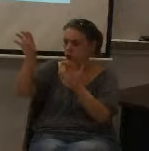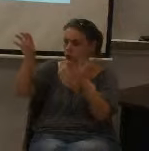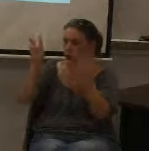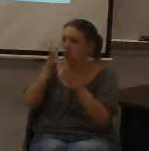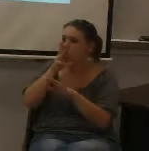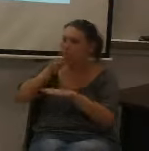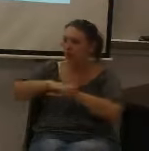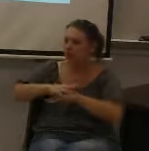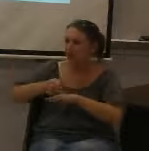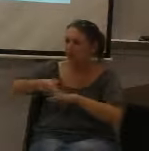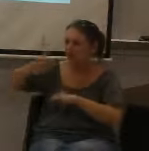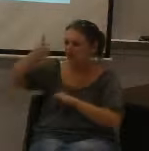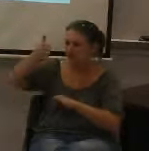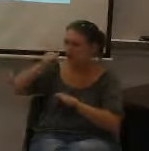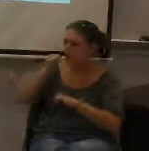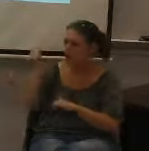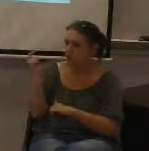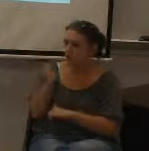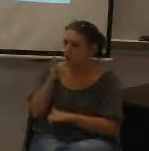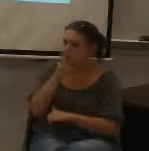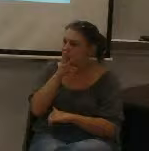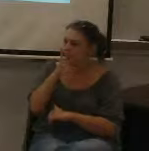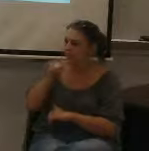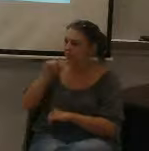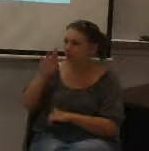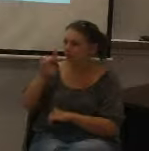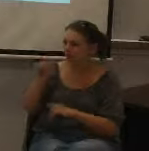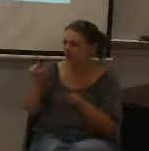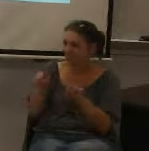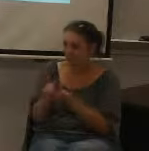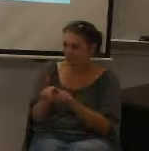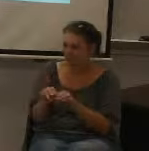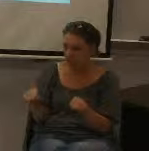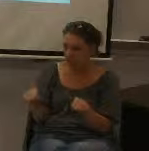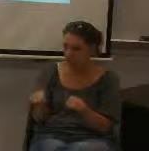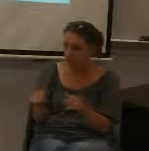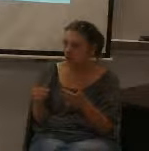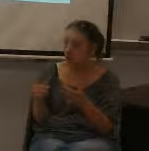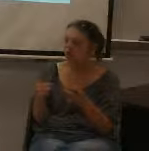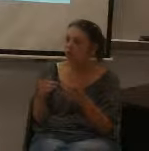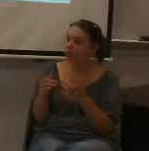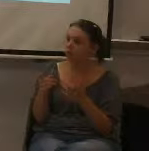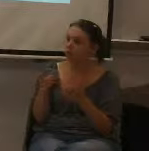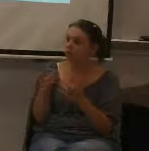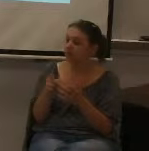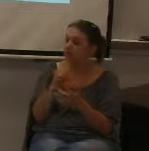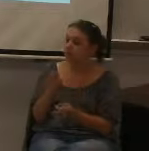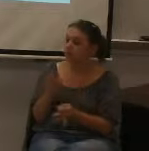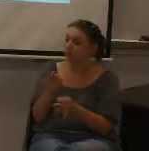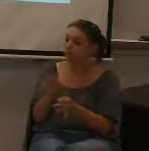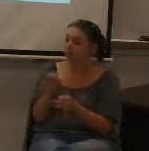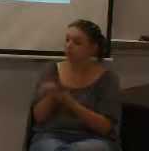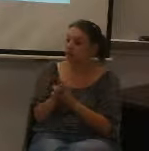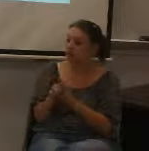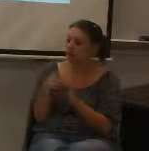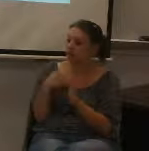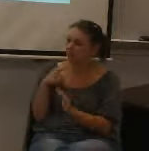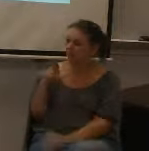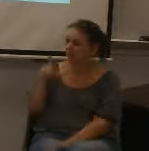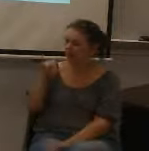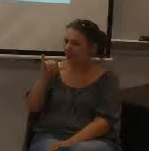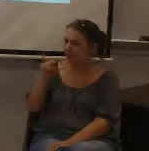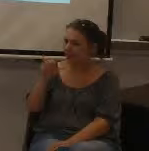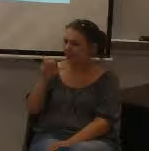So not all of the water table is at the same level. And this is a perfect example of this in this part of the area where you have these limestone shale